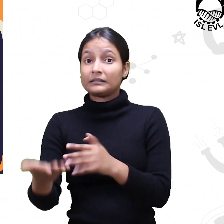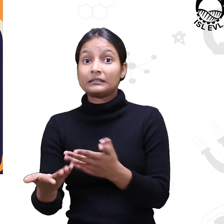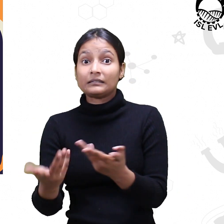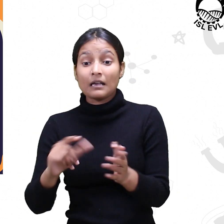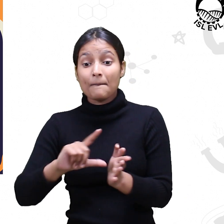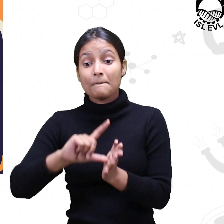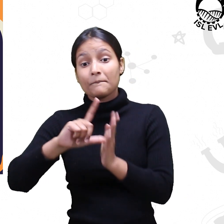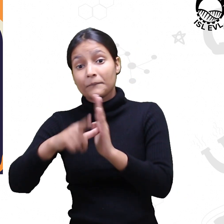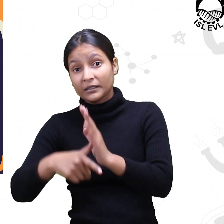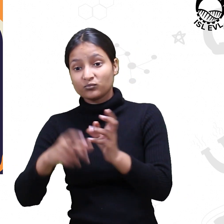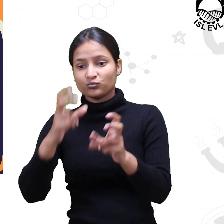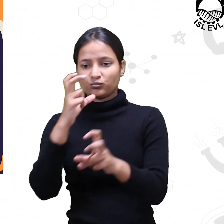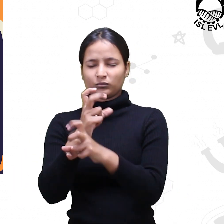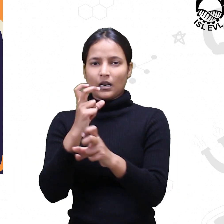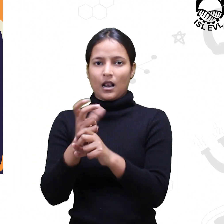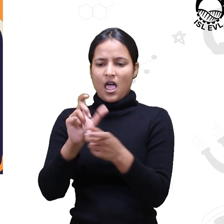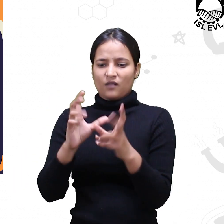only cartilage and that too only one piece.